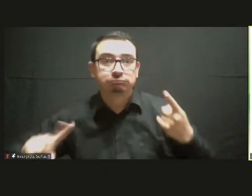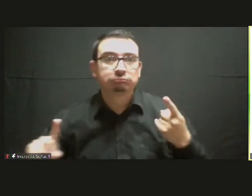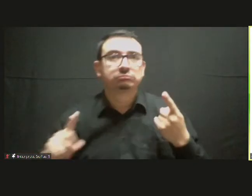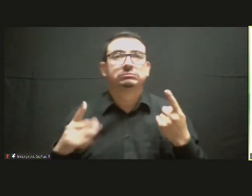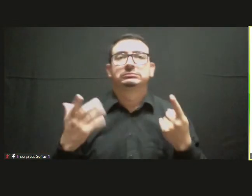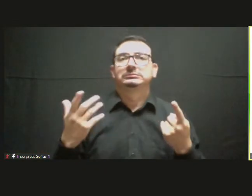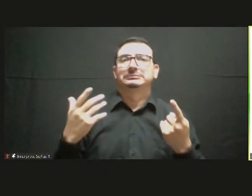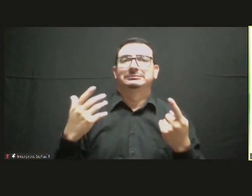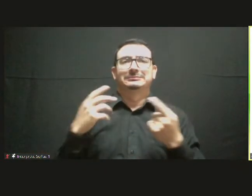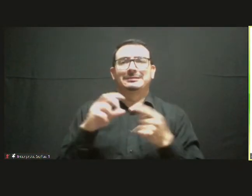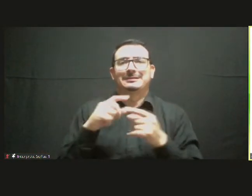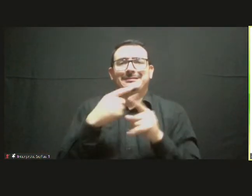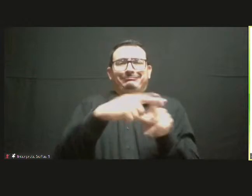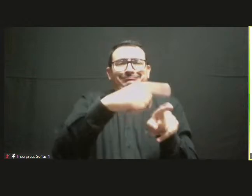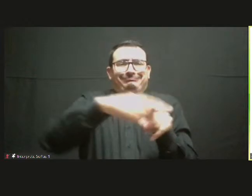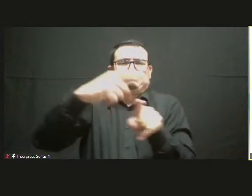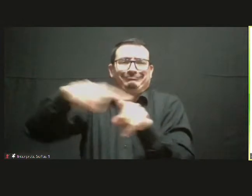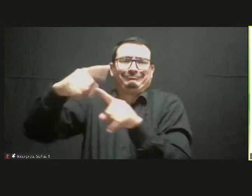overall development.